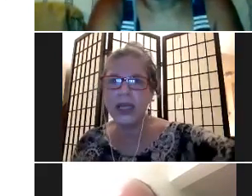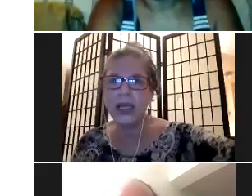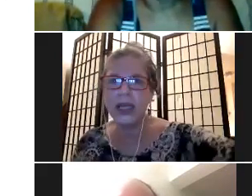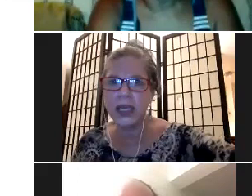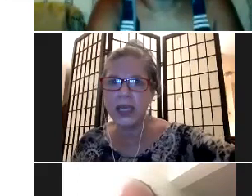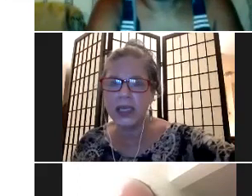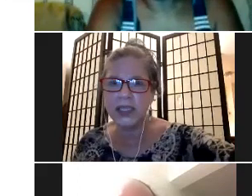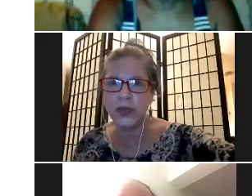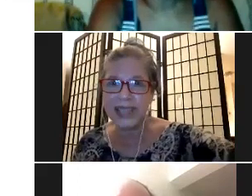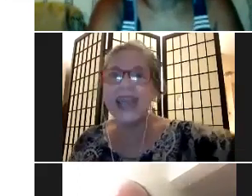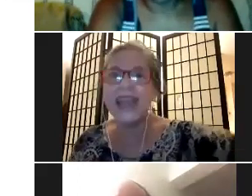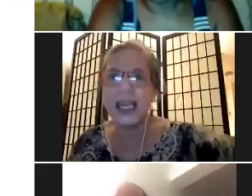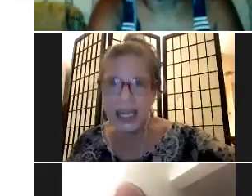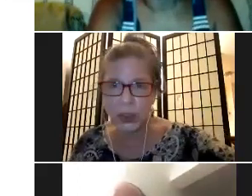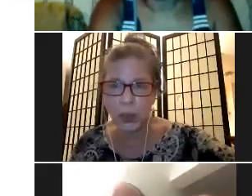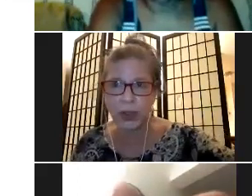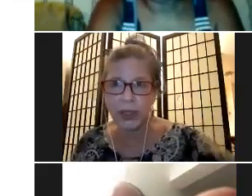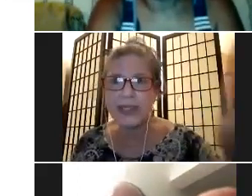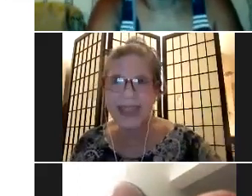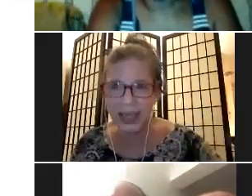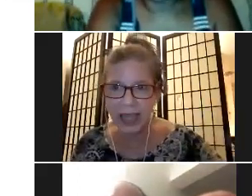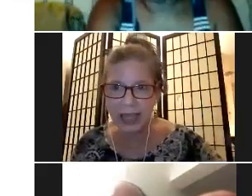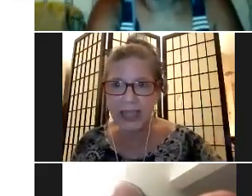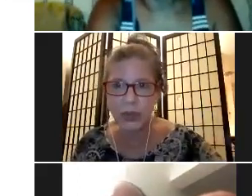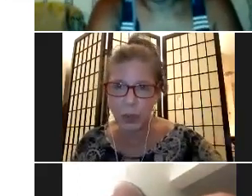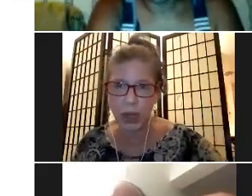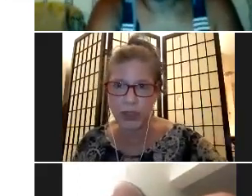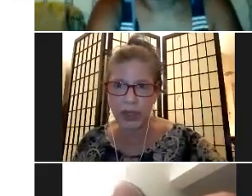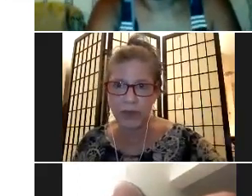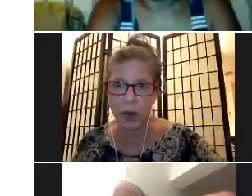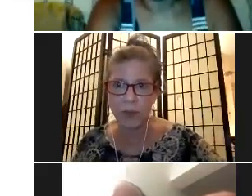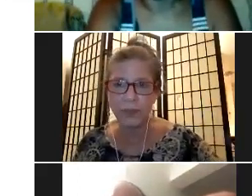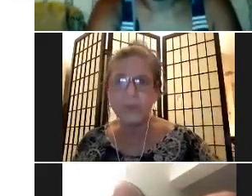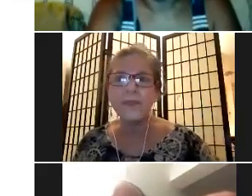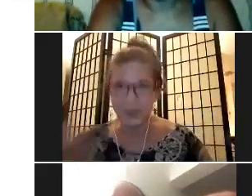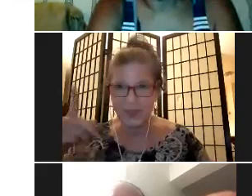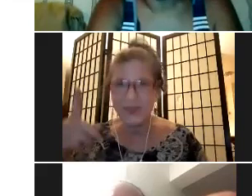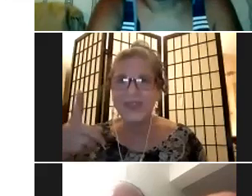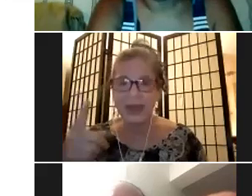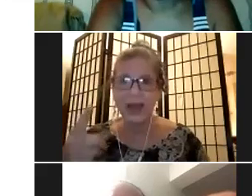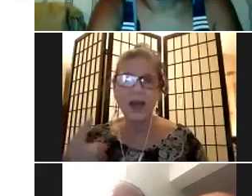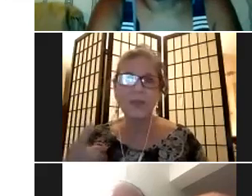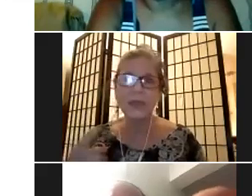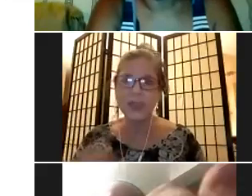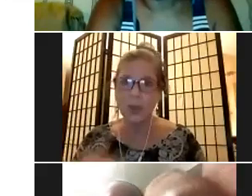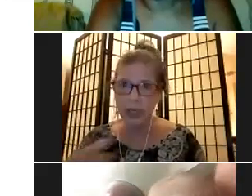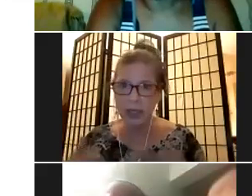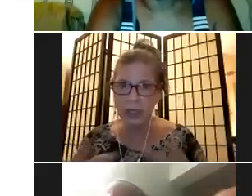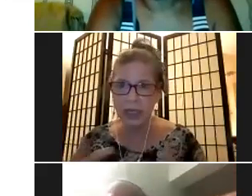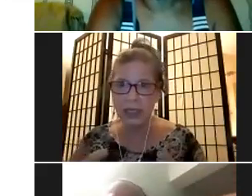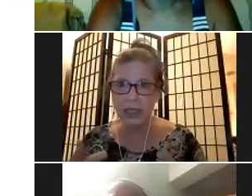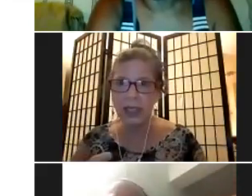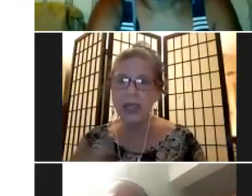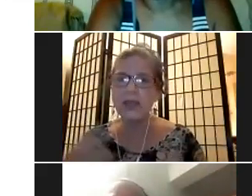a different dialect. That's the word. Dialect. That's what the word I was looking for. Mm-hmm. So Different